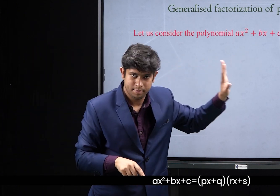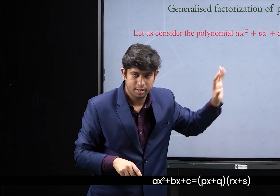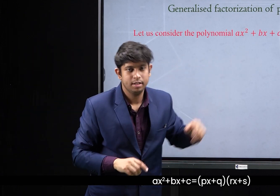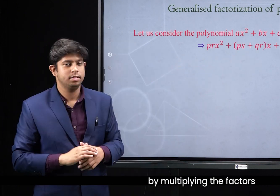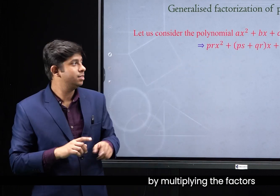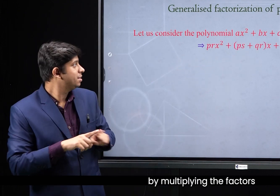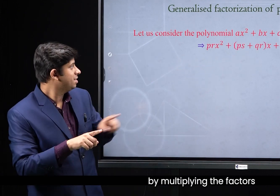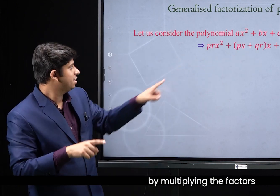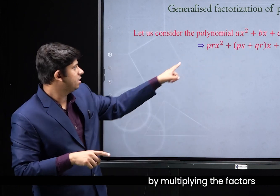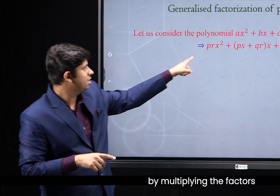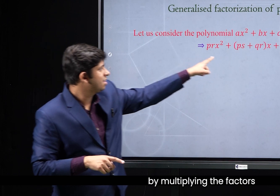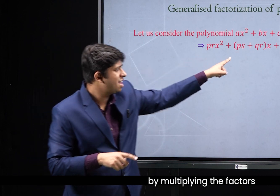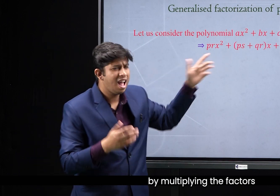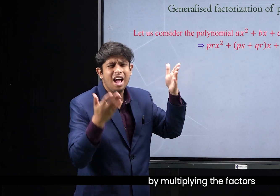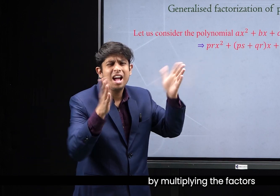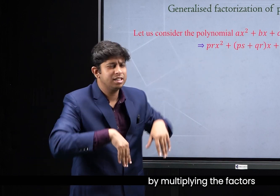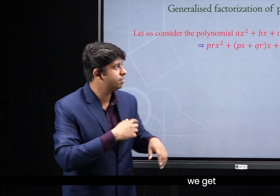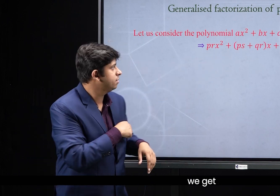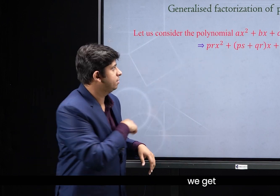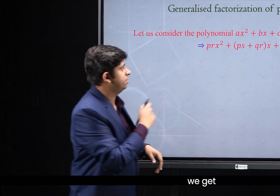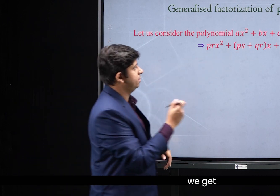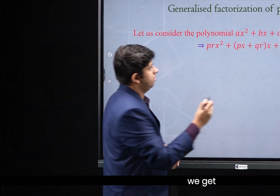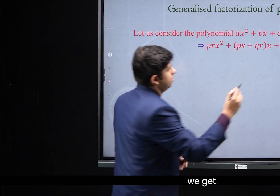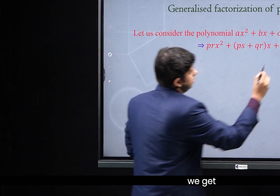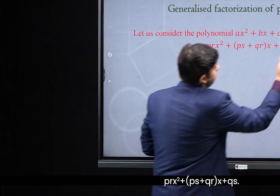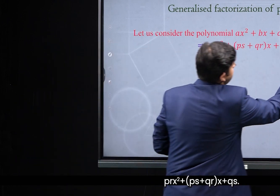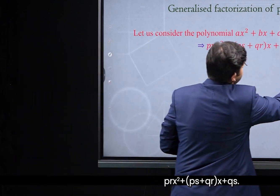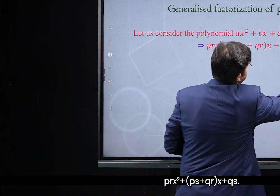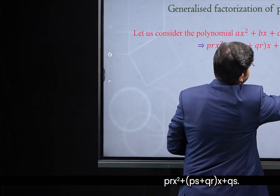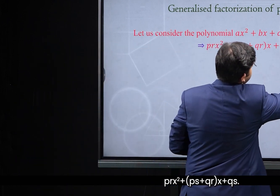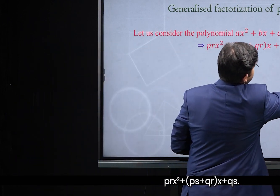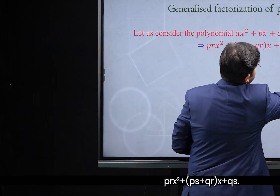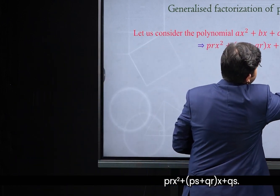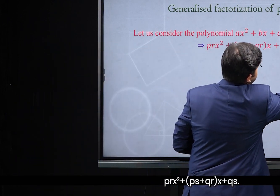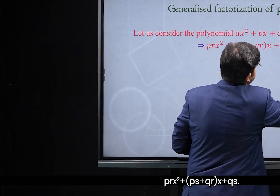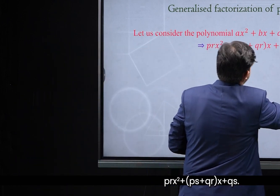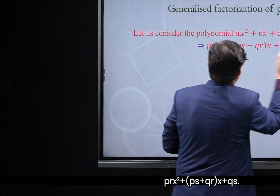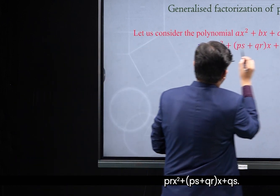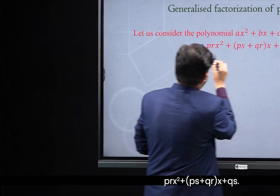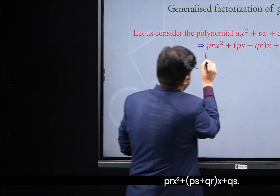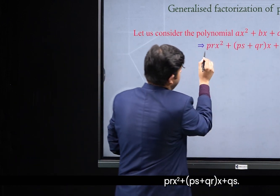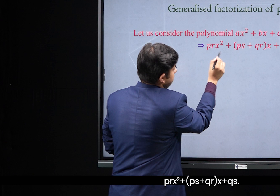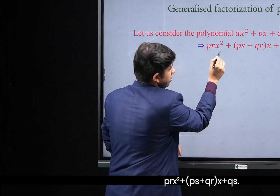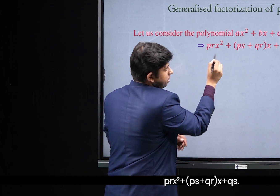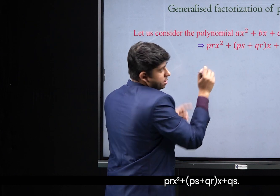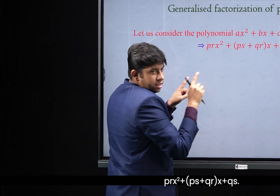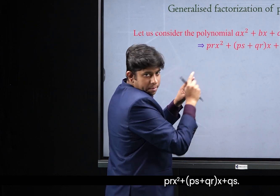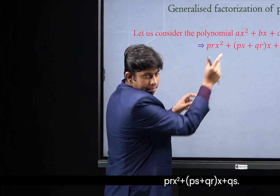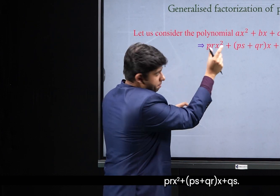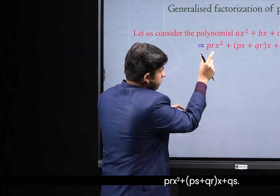s. By multiplying the factors, we get prx square plus p into s plus q into r into